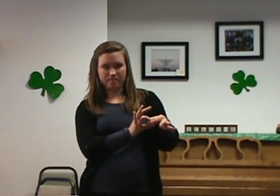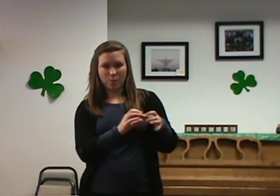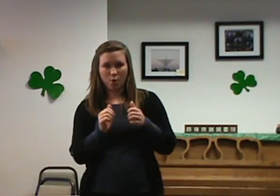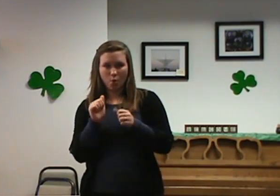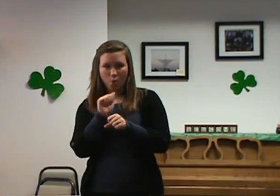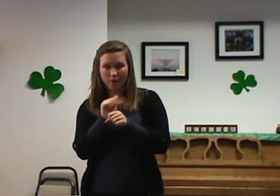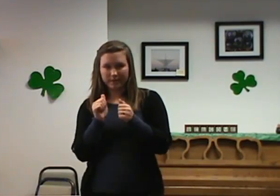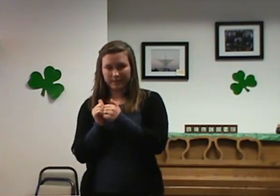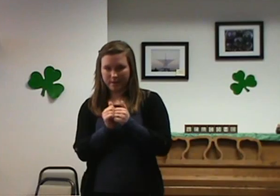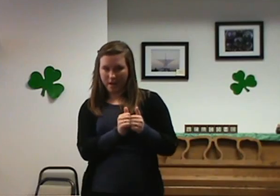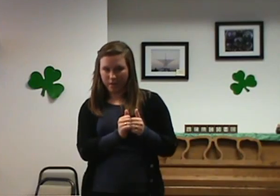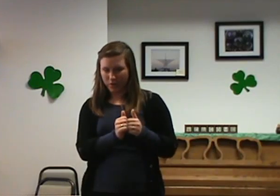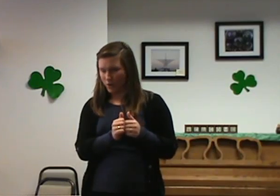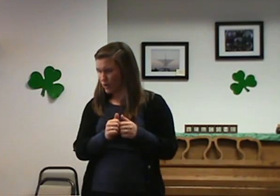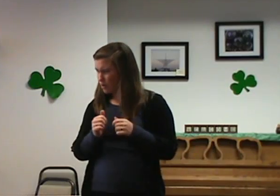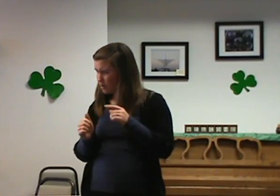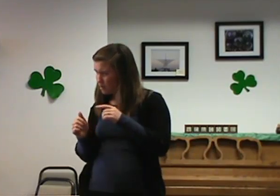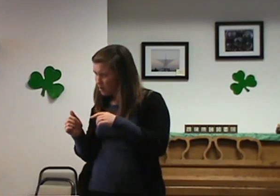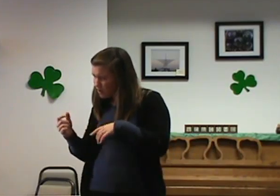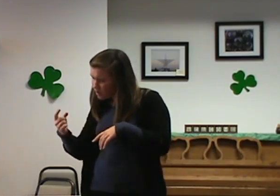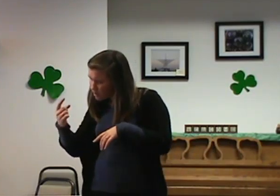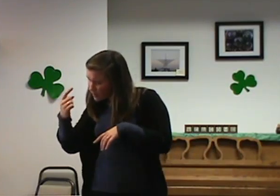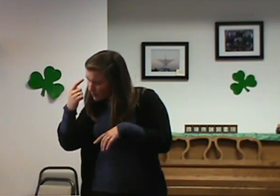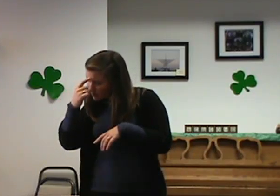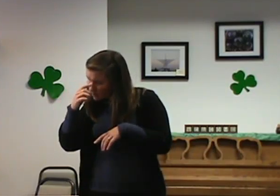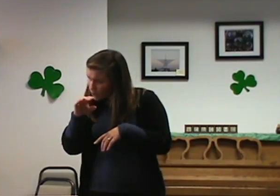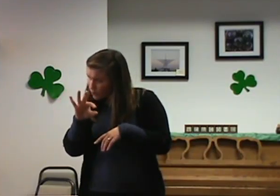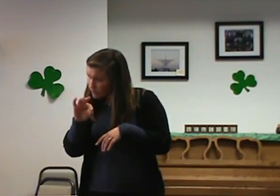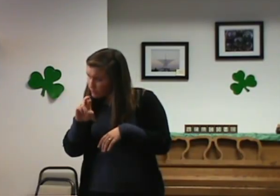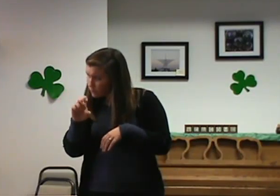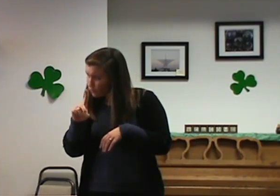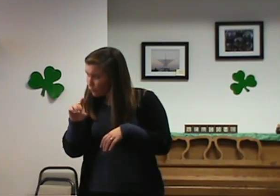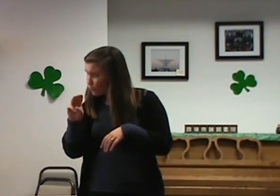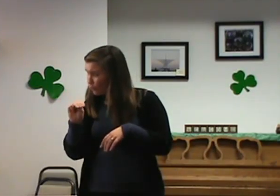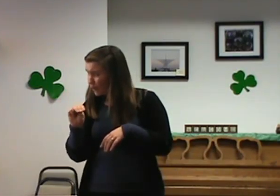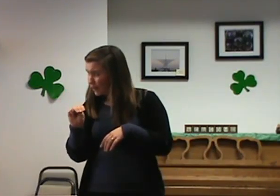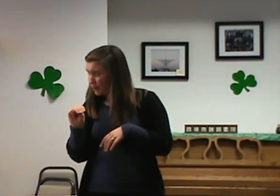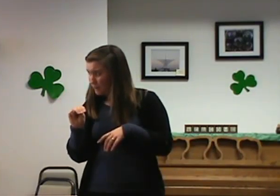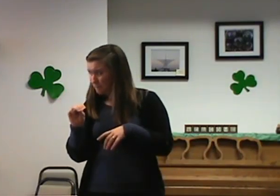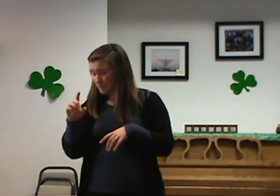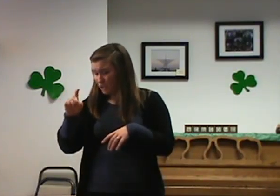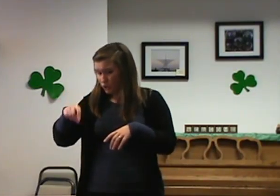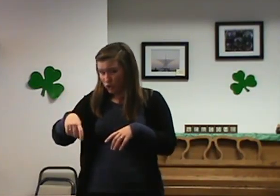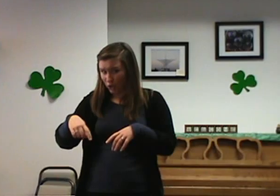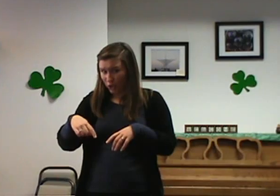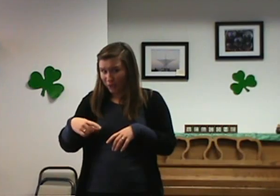is supposed to then be letting us know about that. Oh, But, okay.